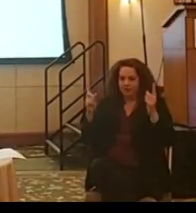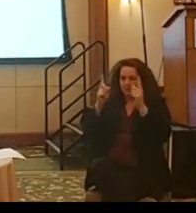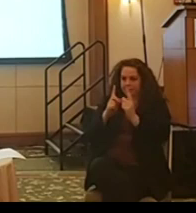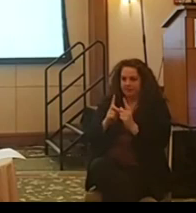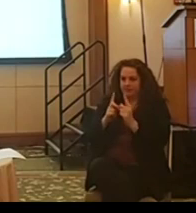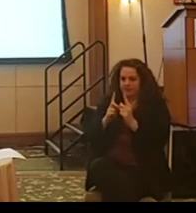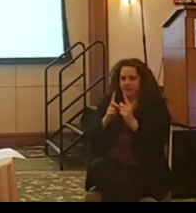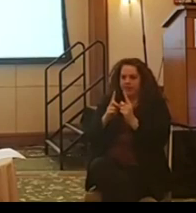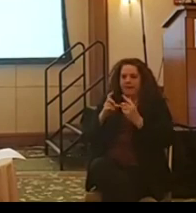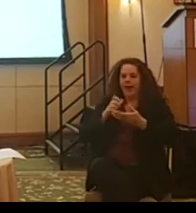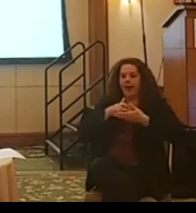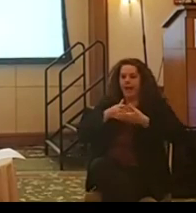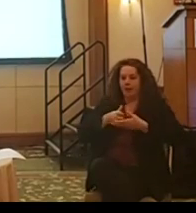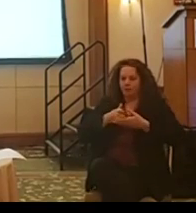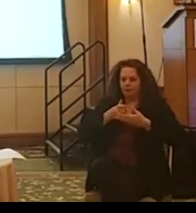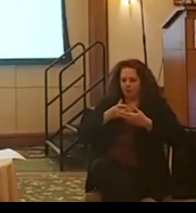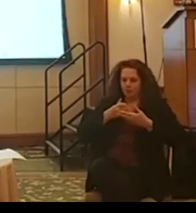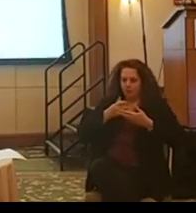emotions and